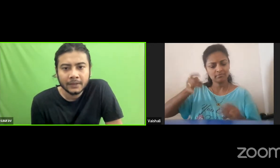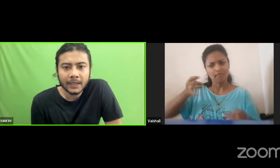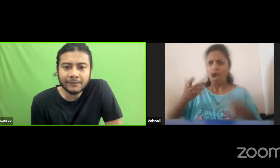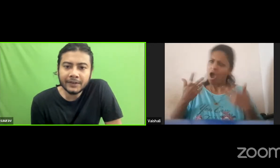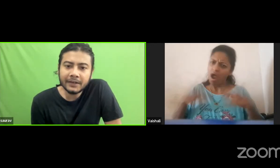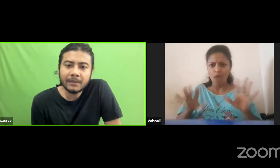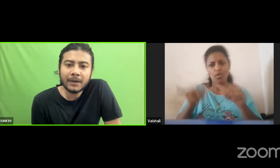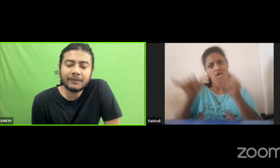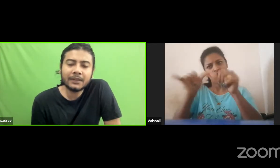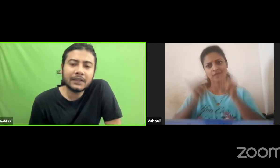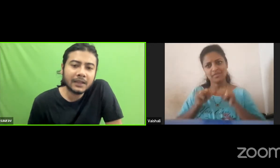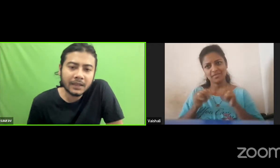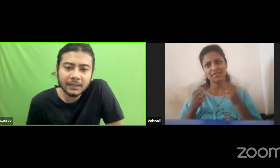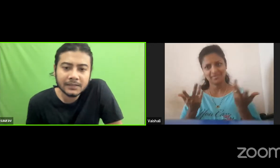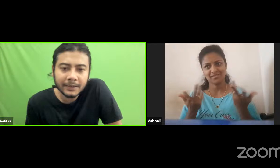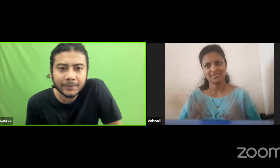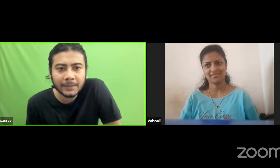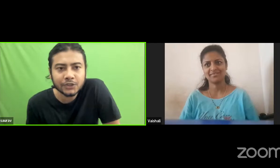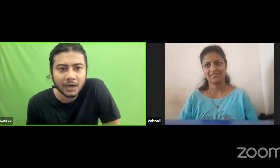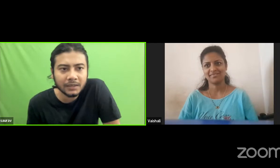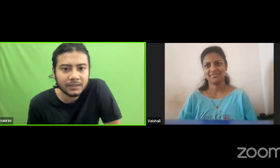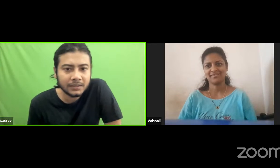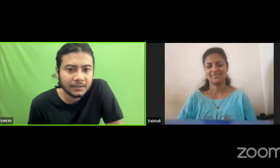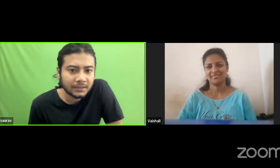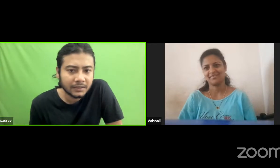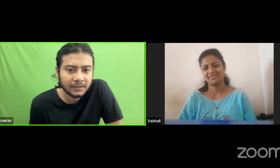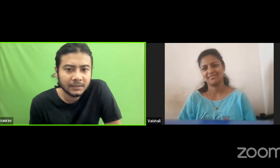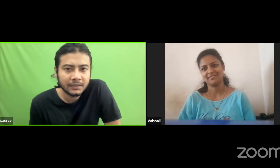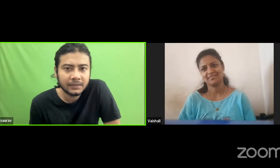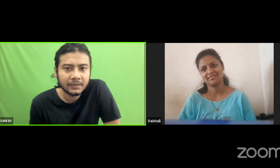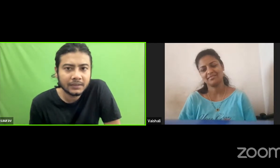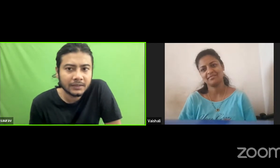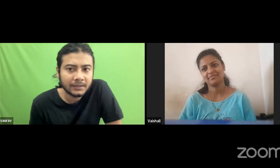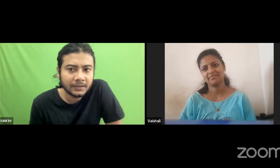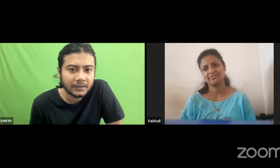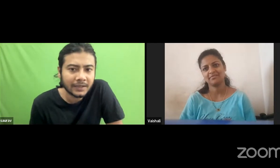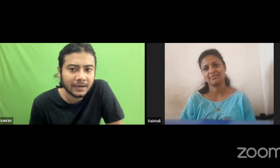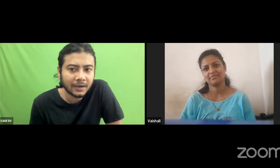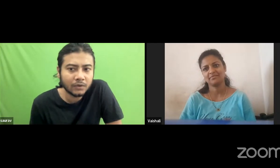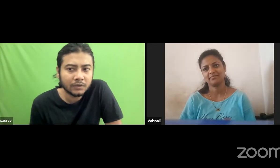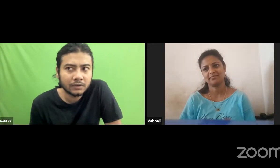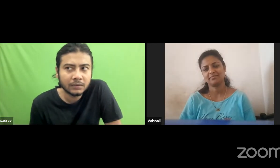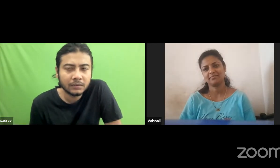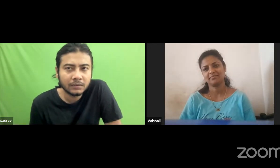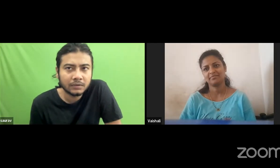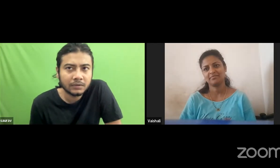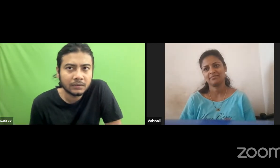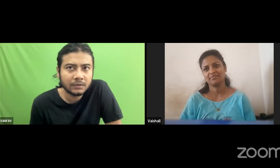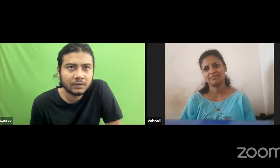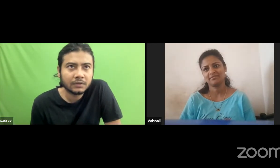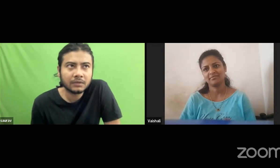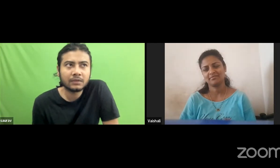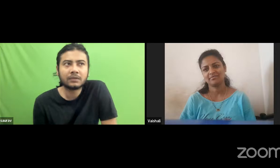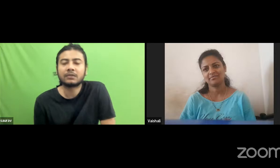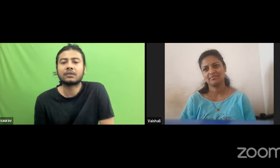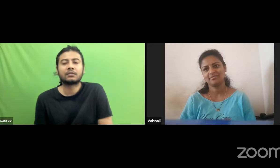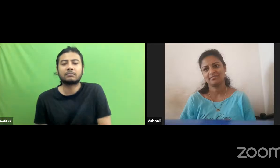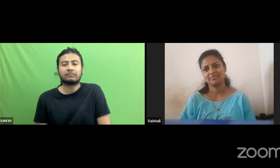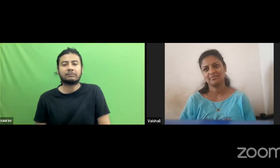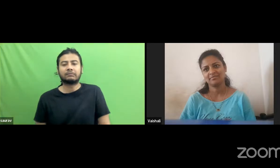can we read the Bhagavad Gita and the same time chant? No, chanting cannot be with anything else. No